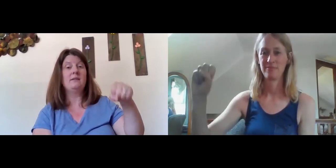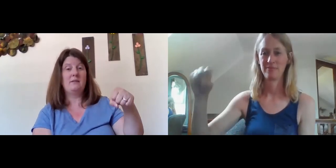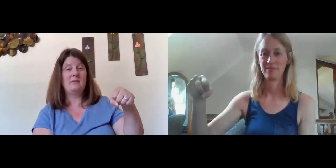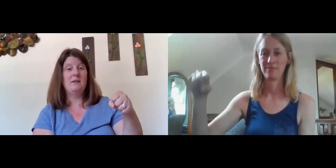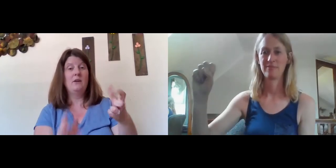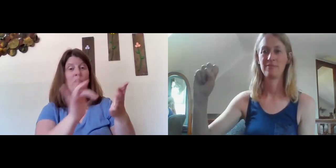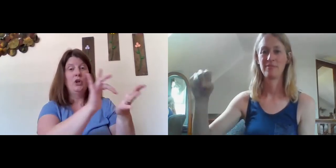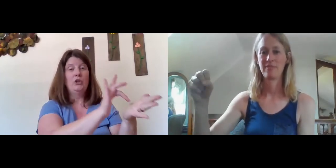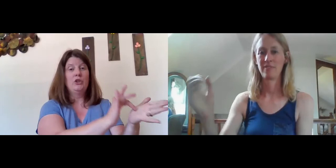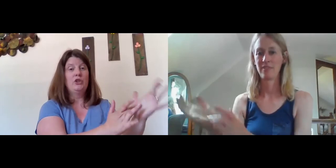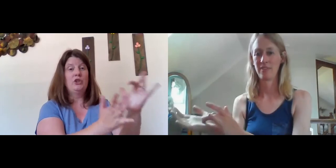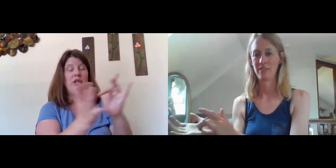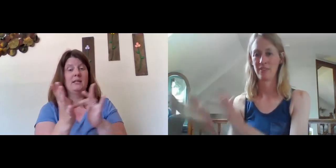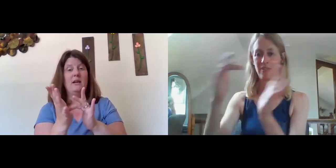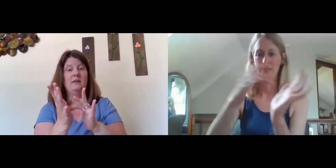Yes,